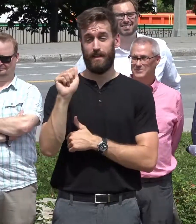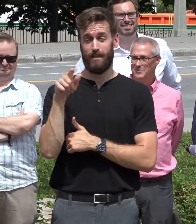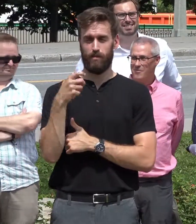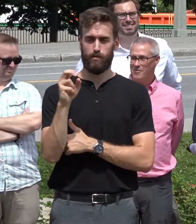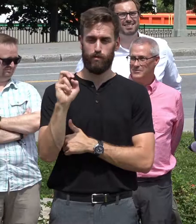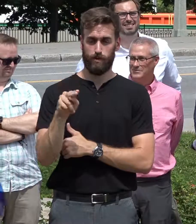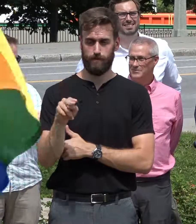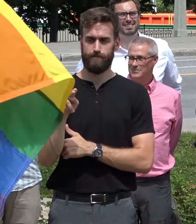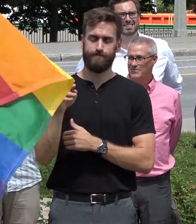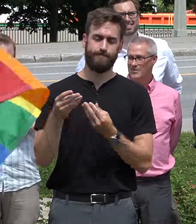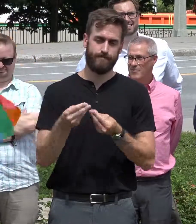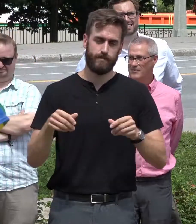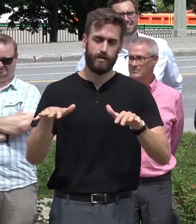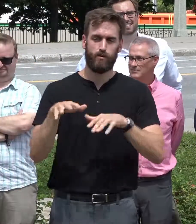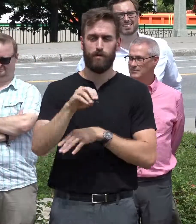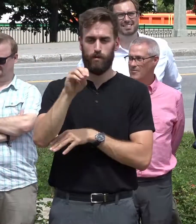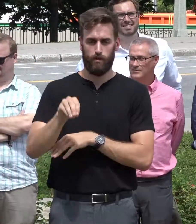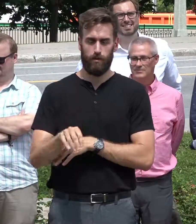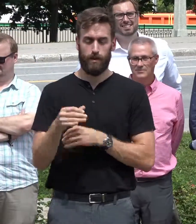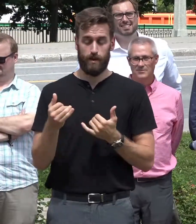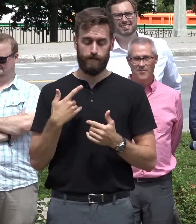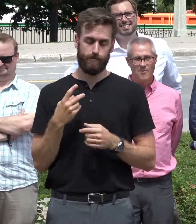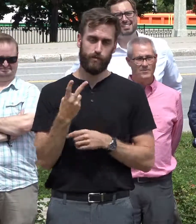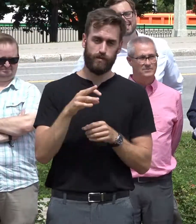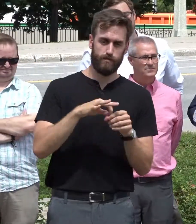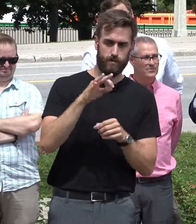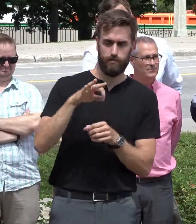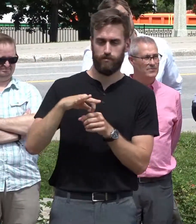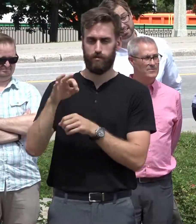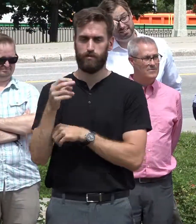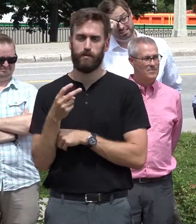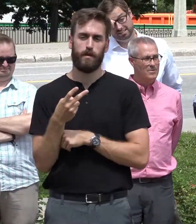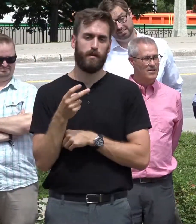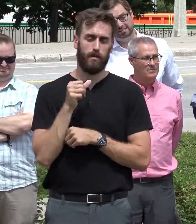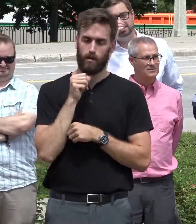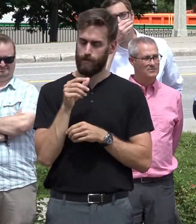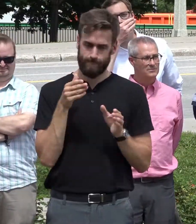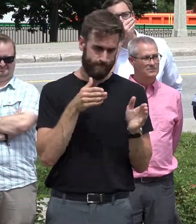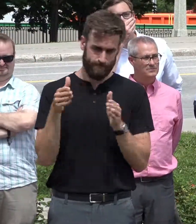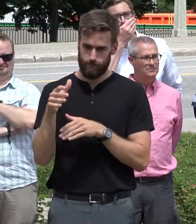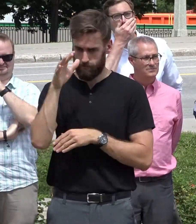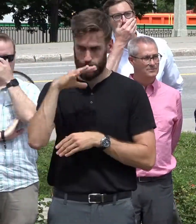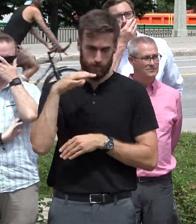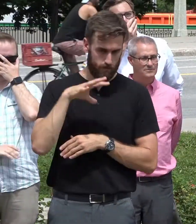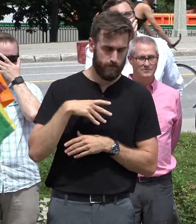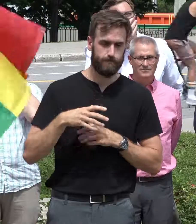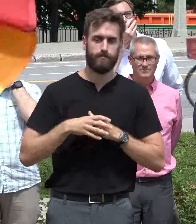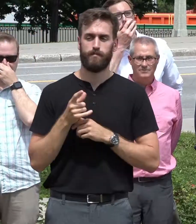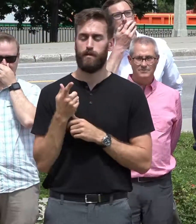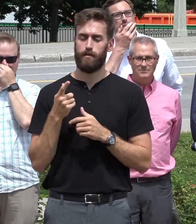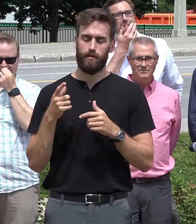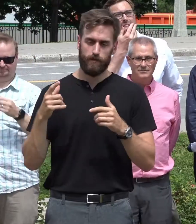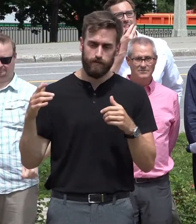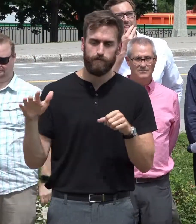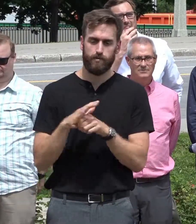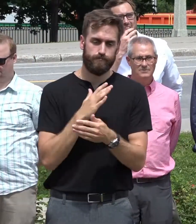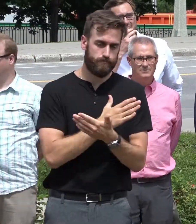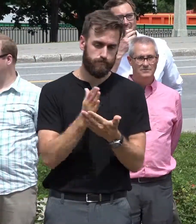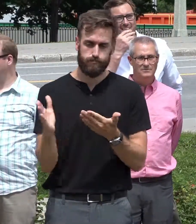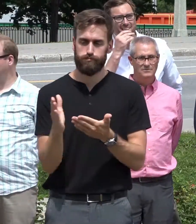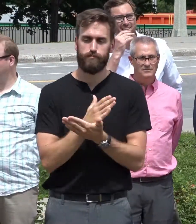Ottawa. He is now a two-spirit, non-binary, and queer multimedia artist, educator, and full-spectrum Indigenous